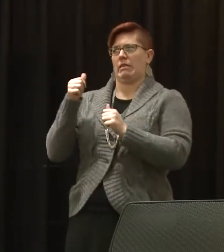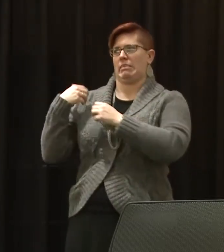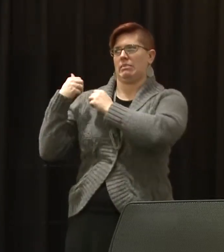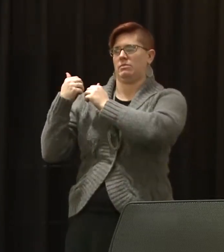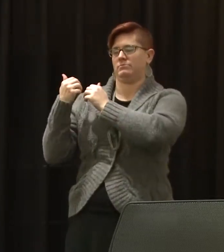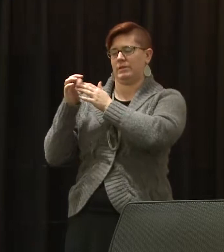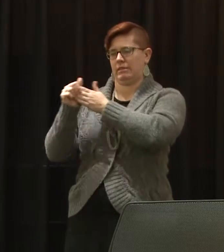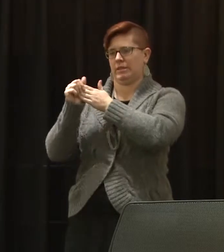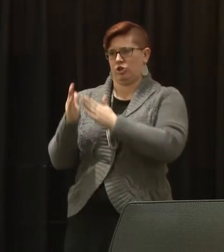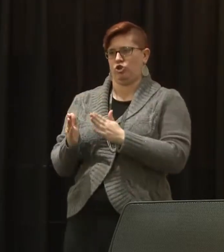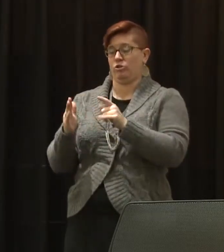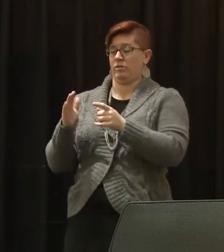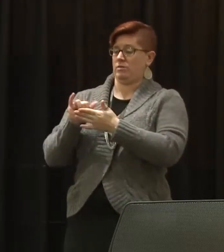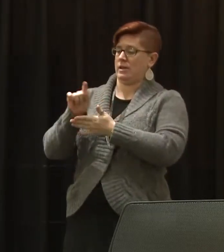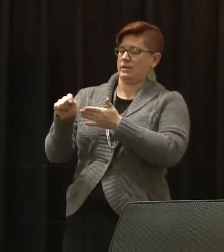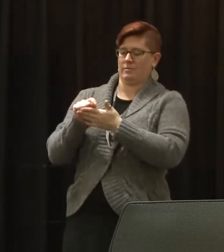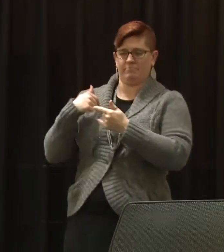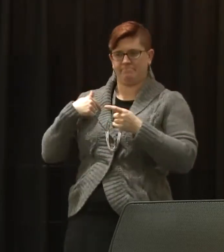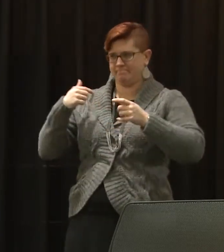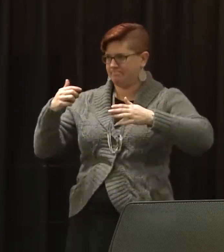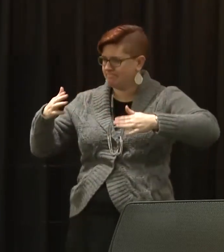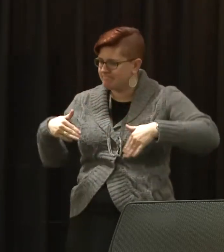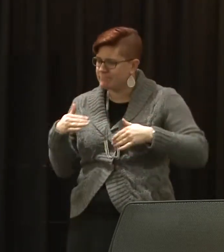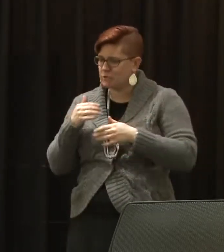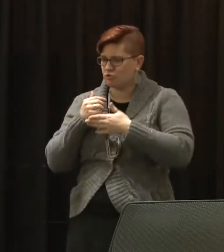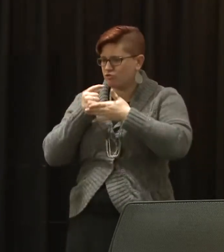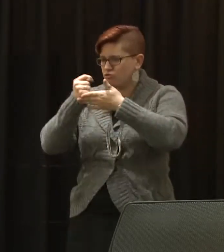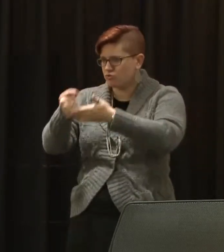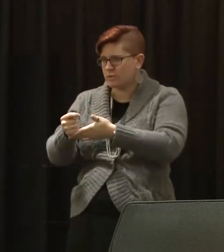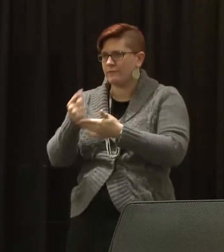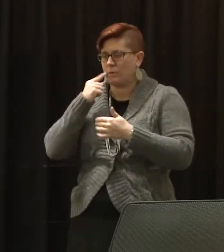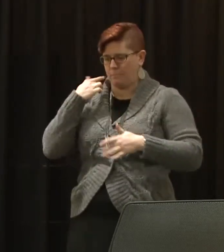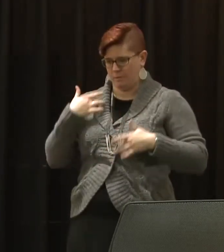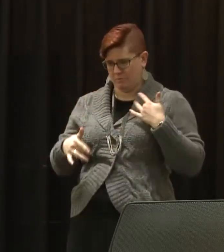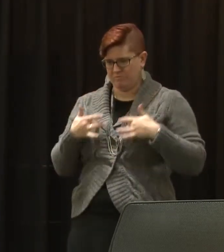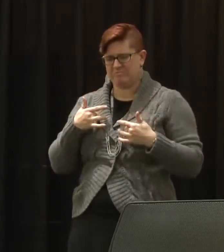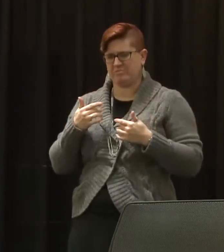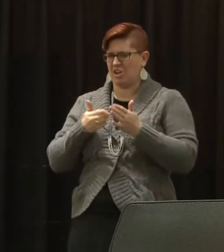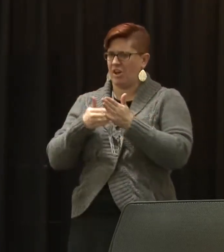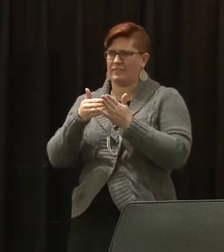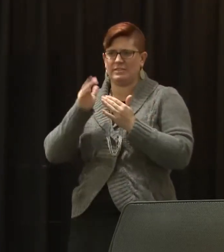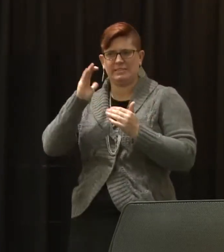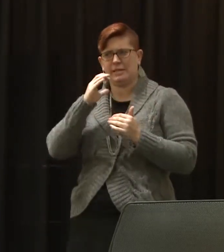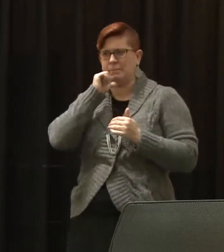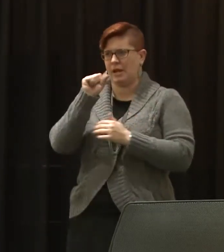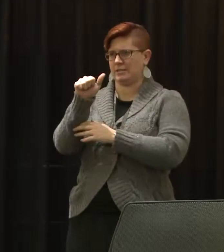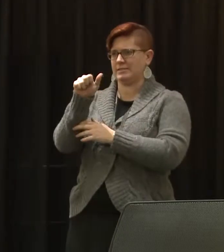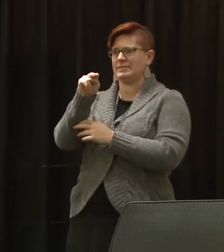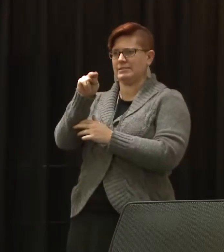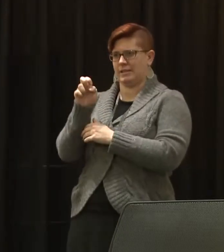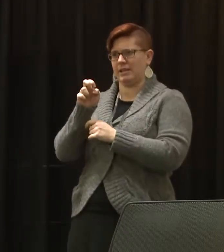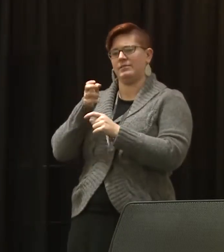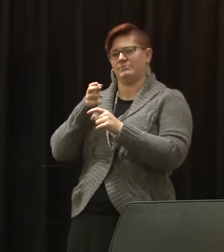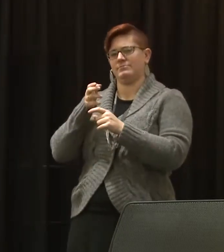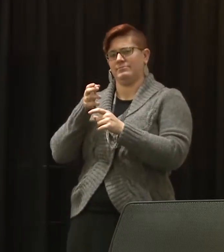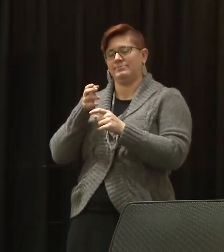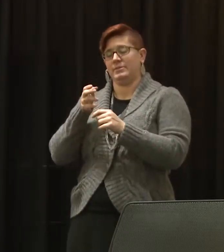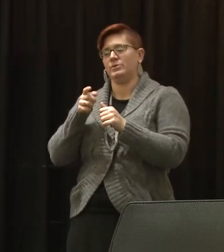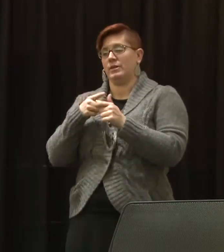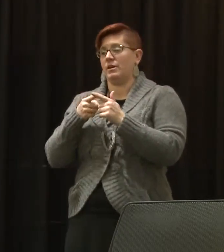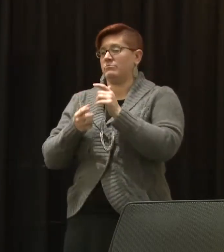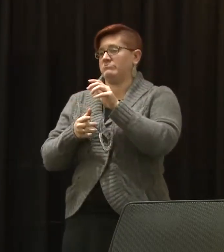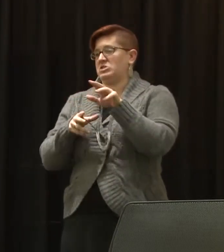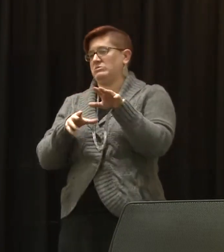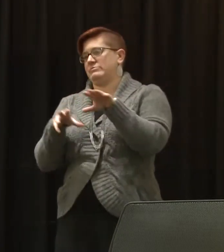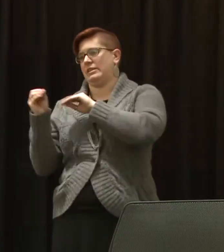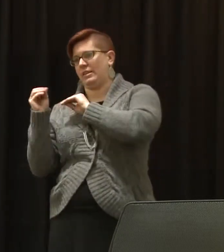for bipolar disorder, and I repeatedly failed to project sanity to my coworkers. So I left the job after 2 years to work from